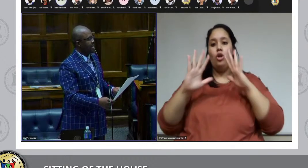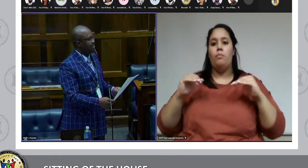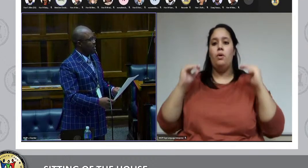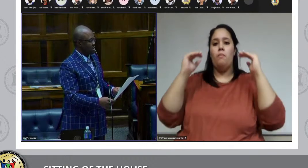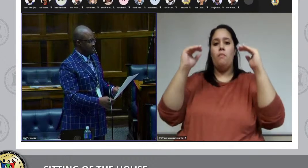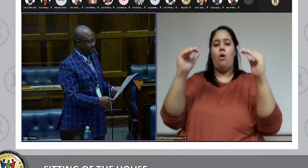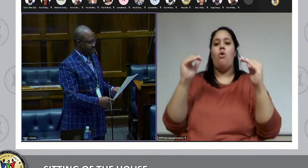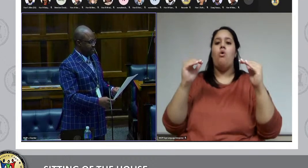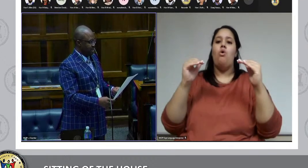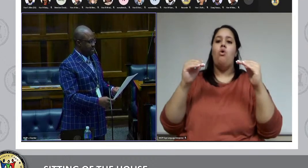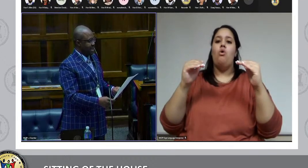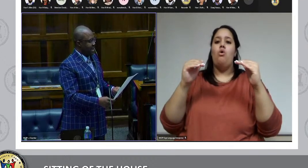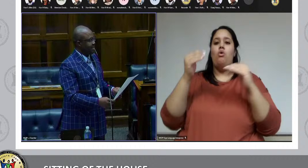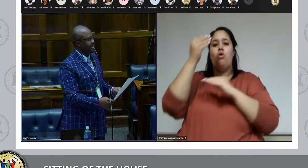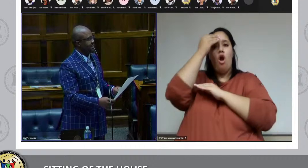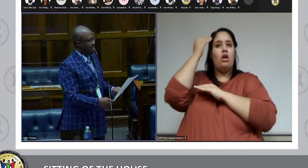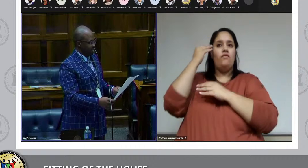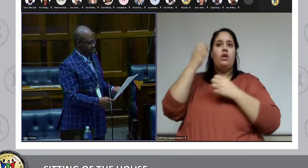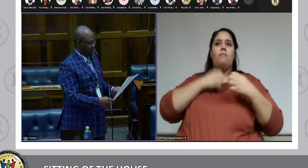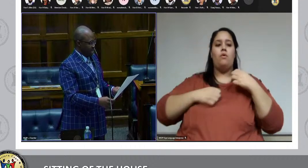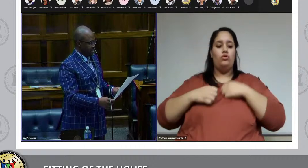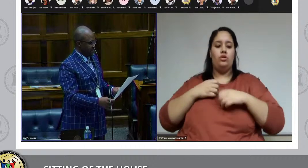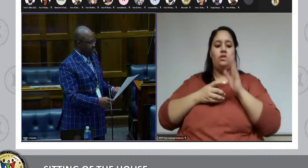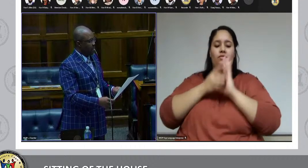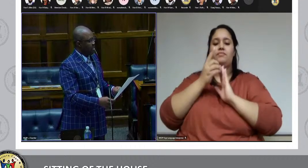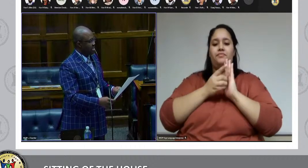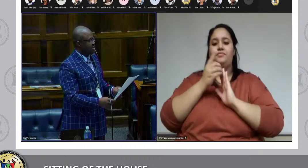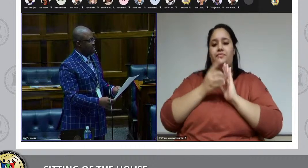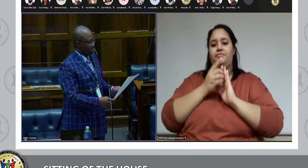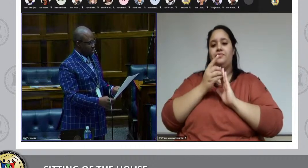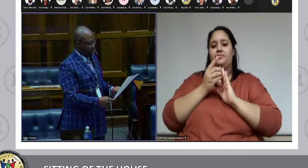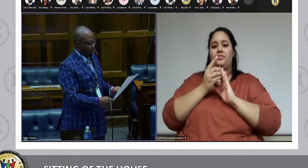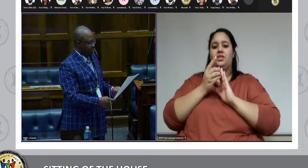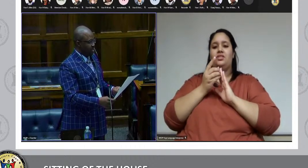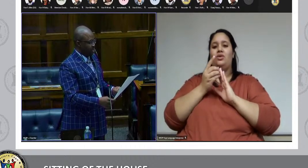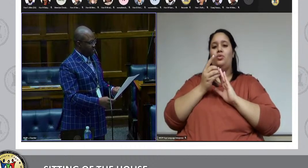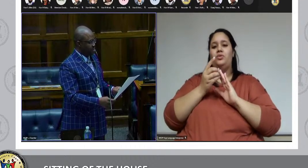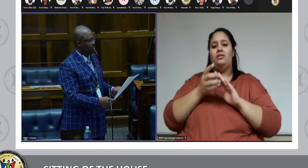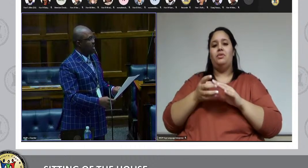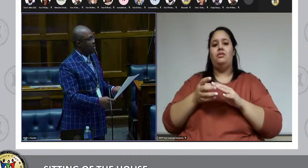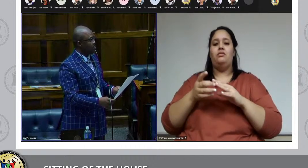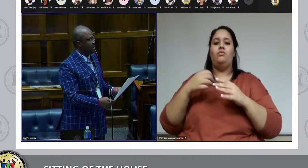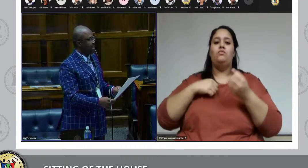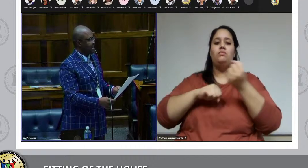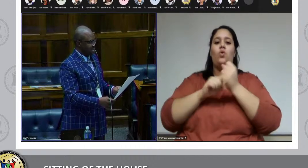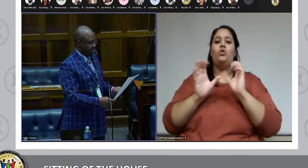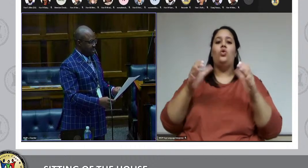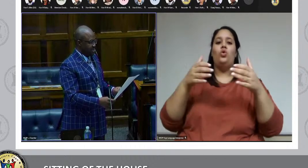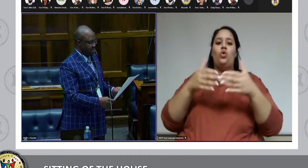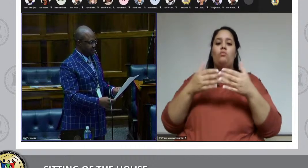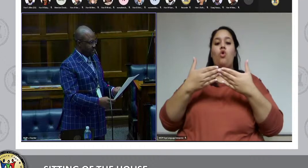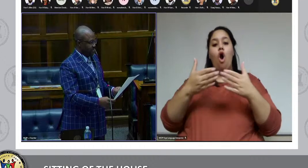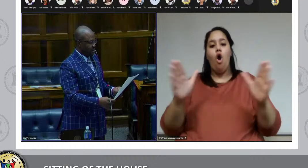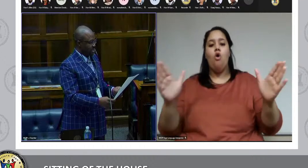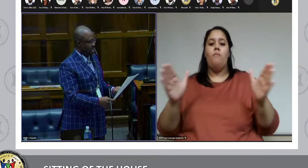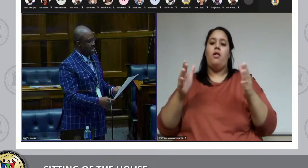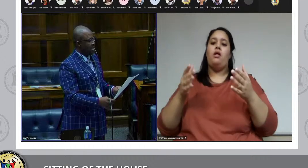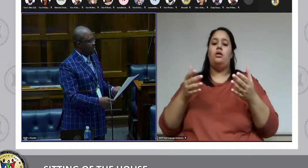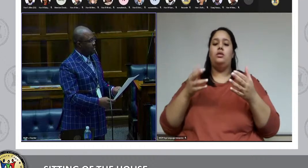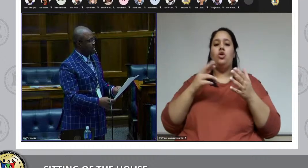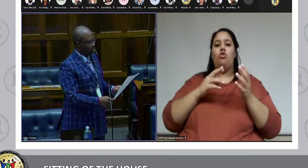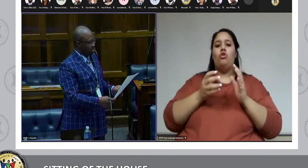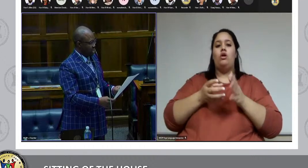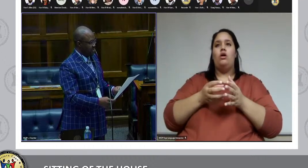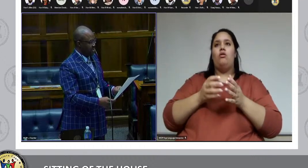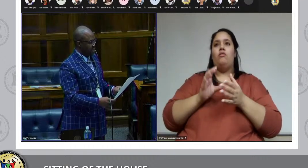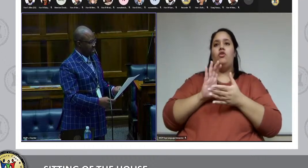cognitive and emotional development, act as a haven for our kids? We thus support the call from the province to reopen the stimulus refund process